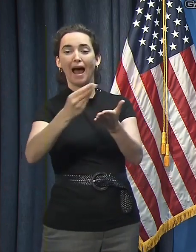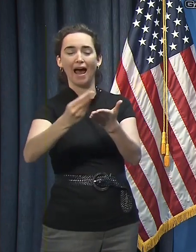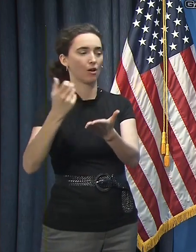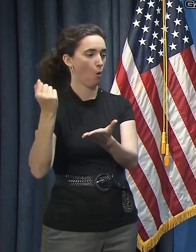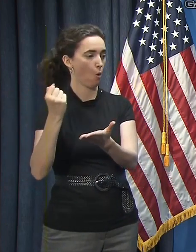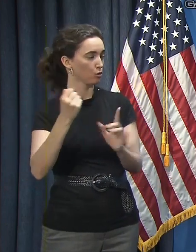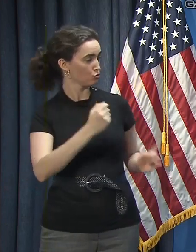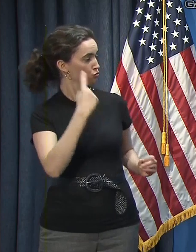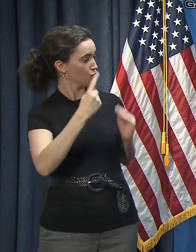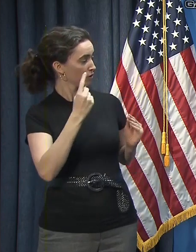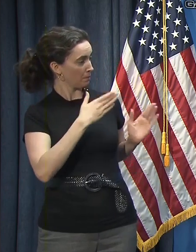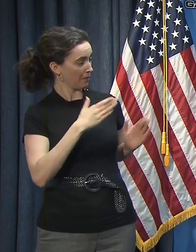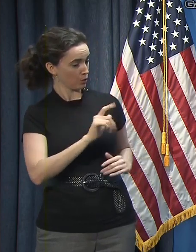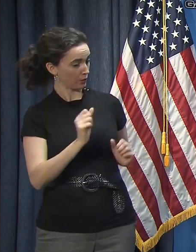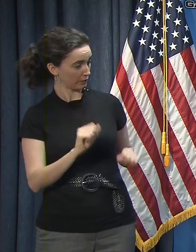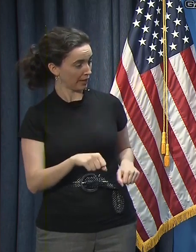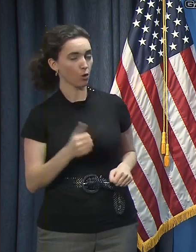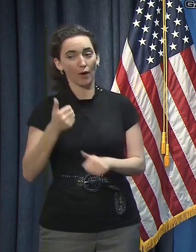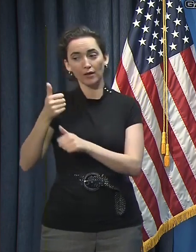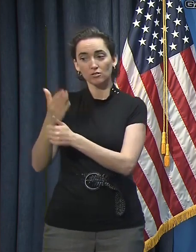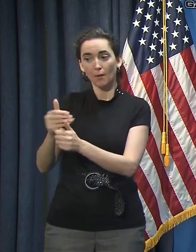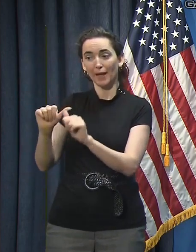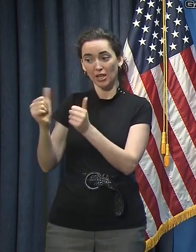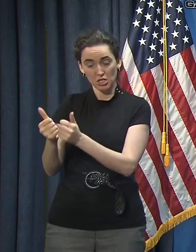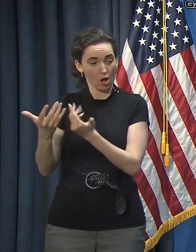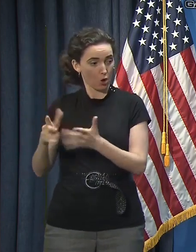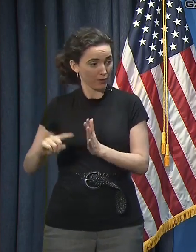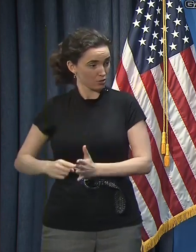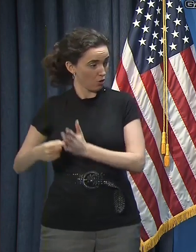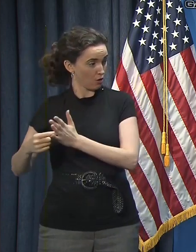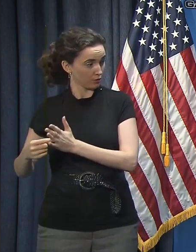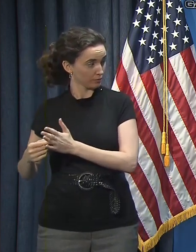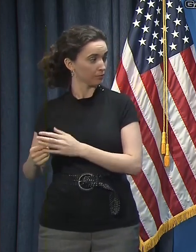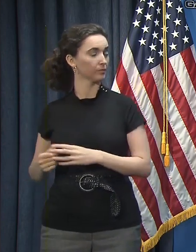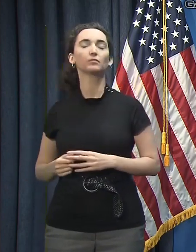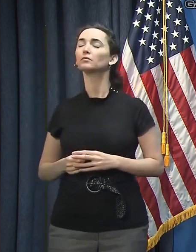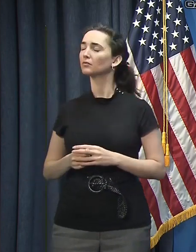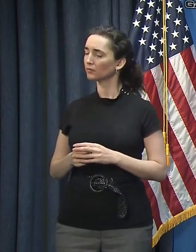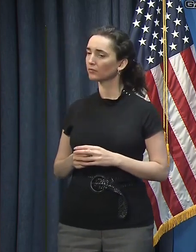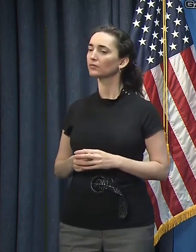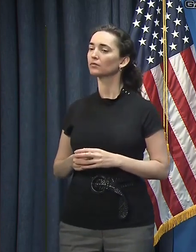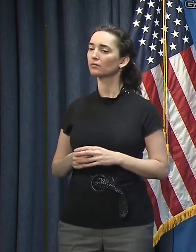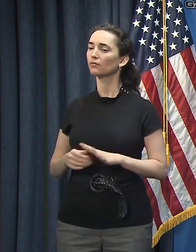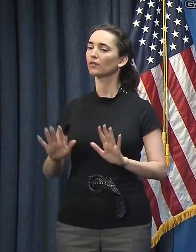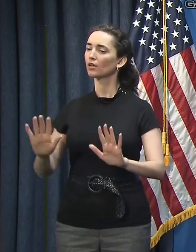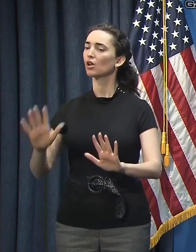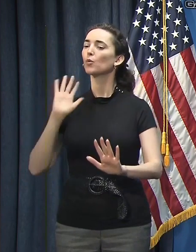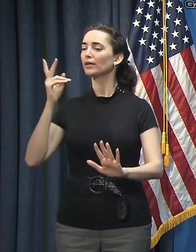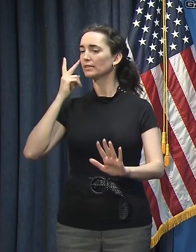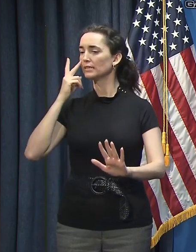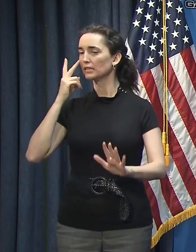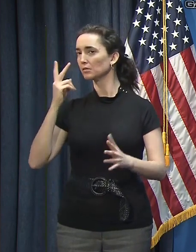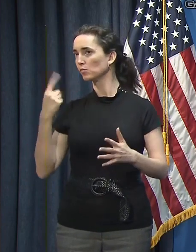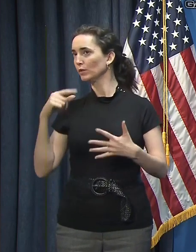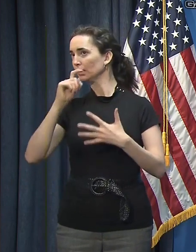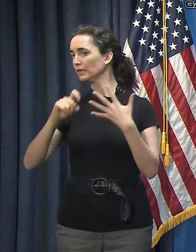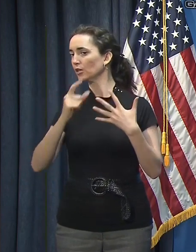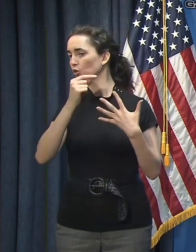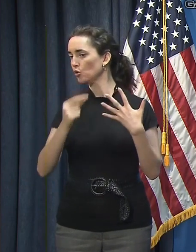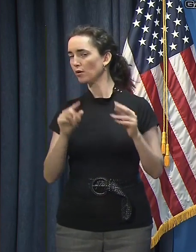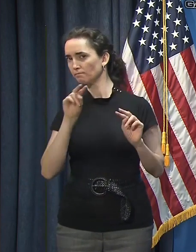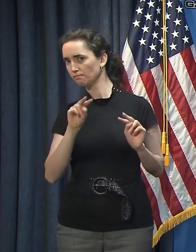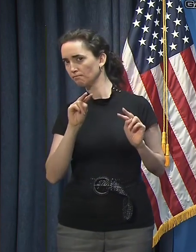is it something that even individual agencies have started doing? Well, we are going to consider whatever becomes necessary for us to do